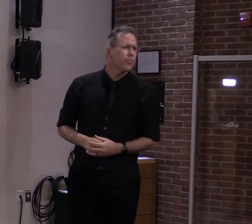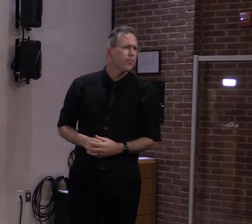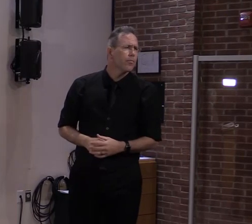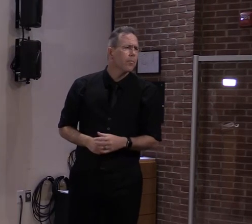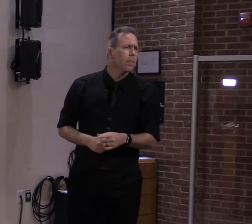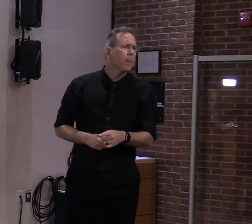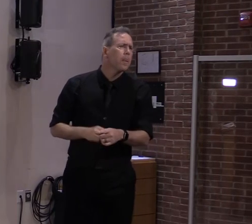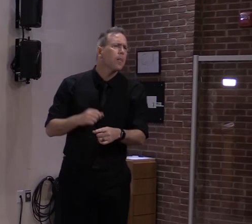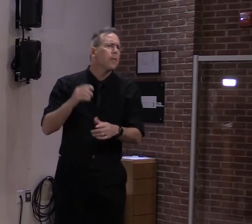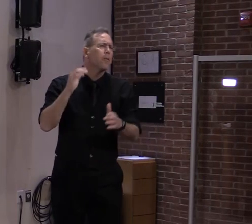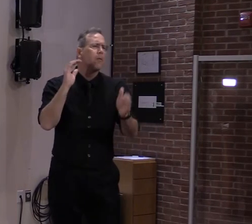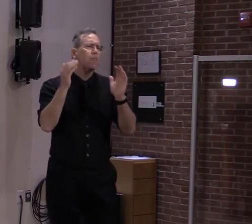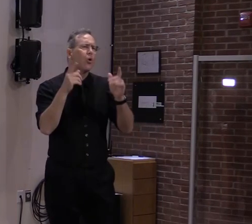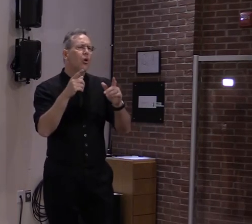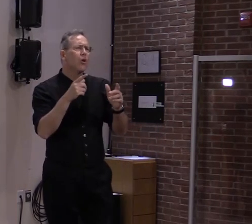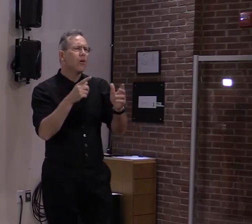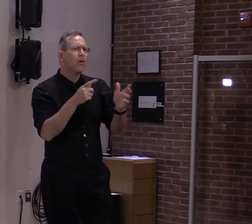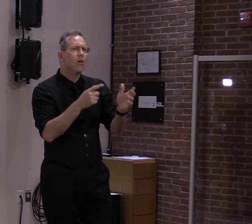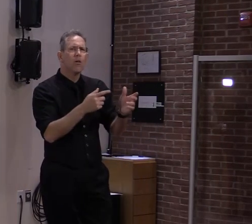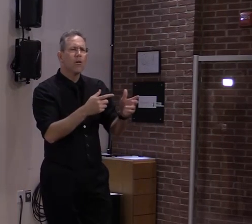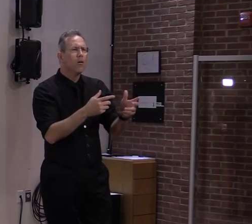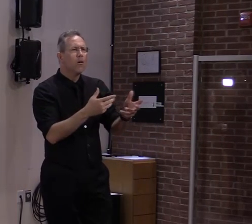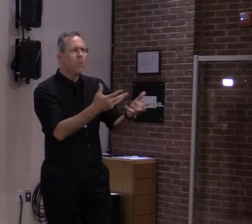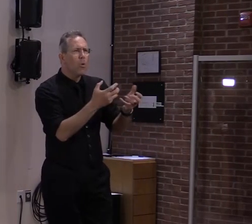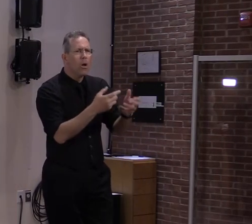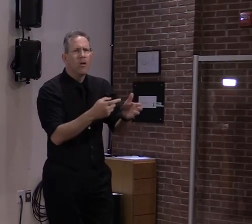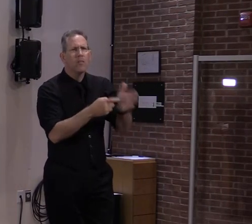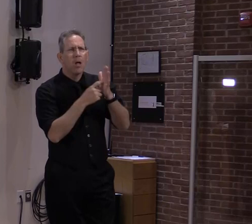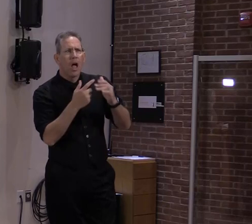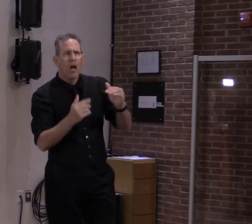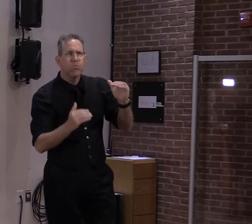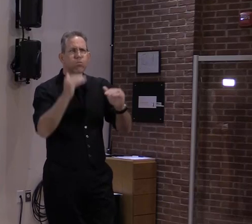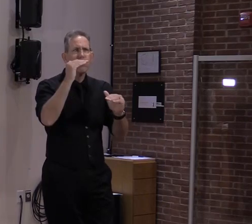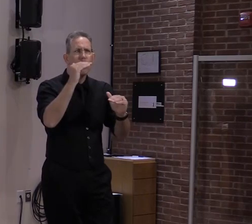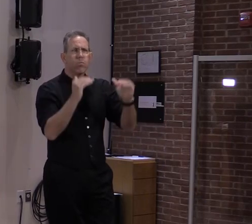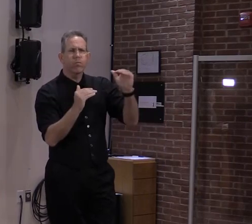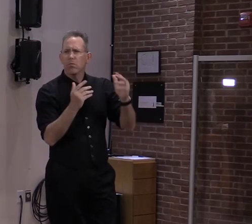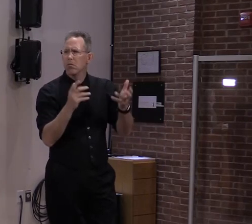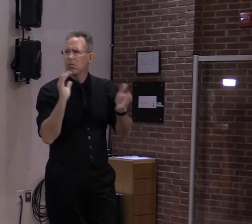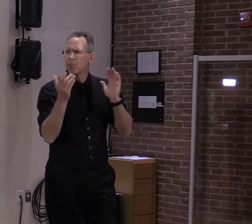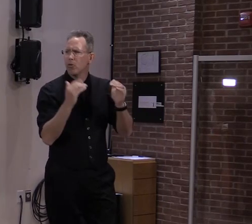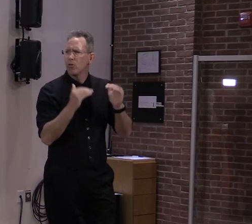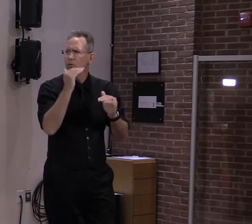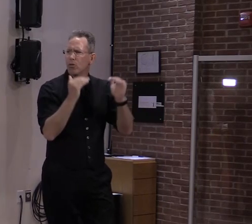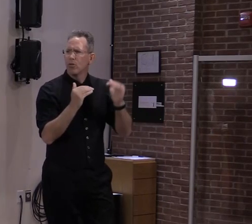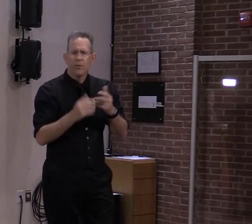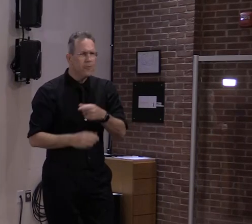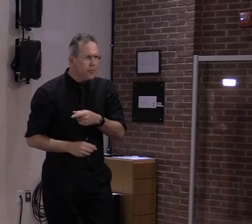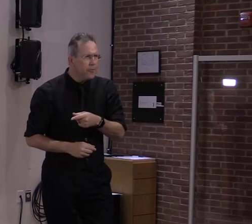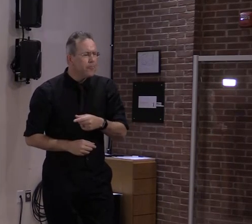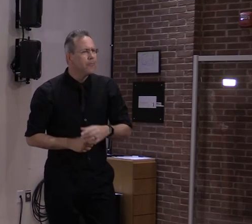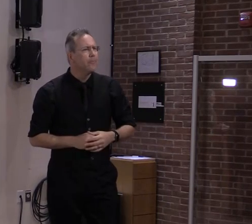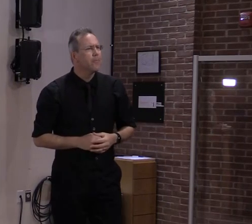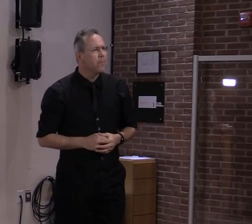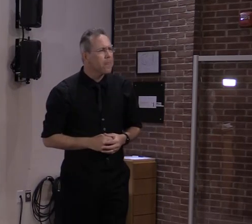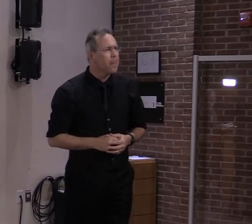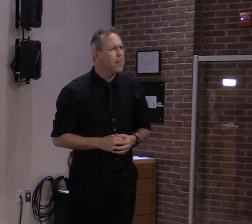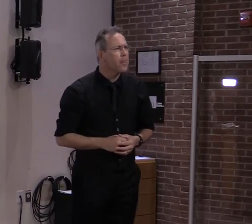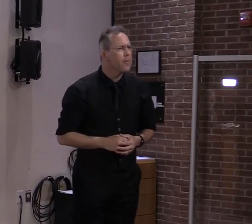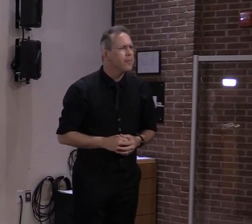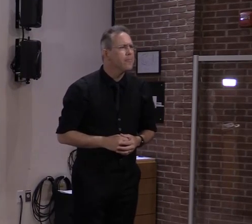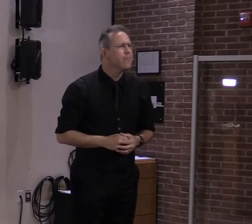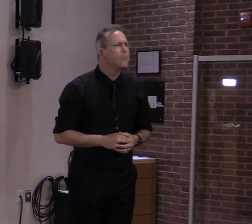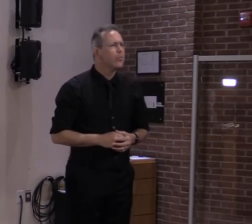the case. At some point, we'll probably have that reversed, but right now,